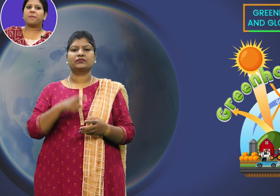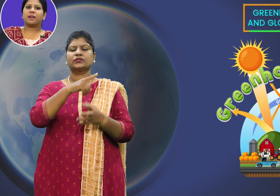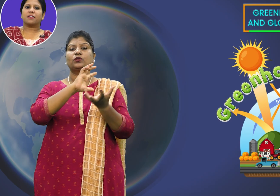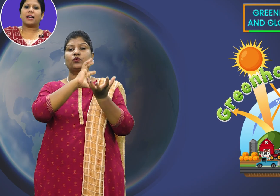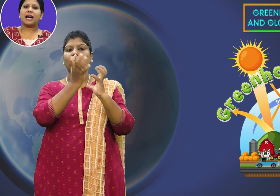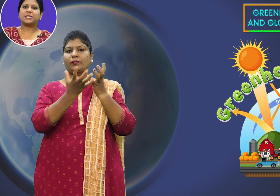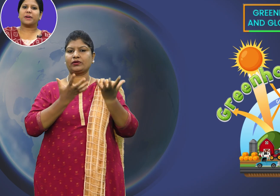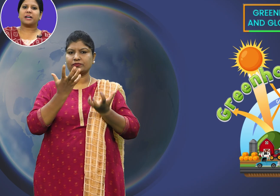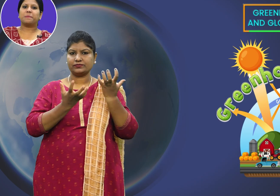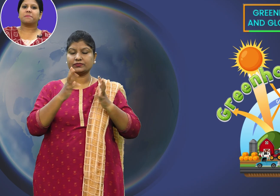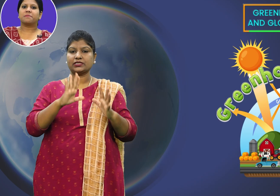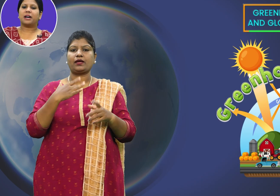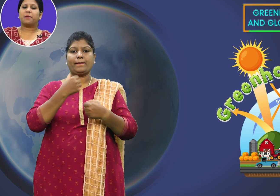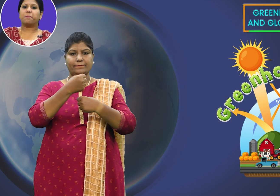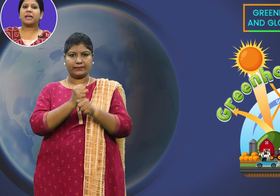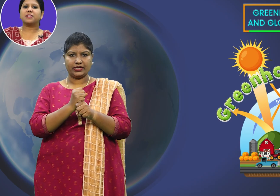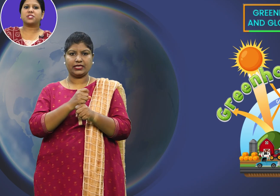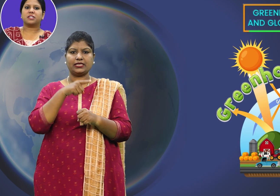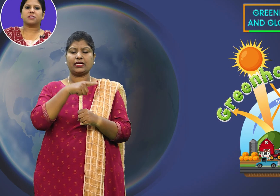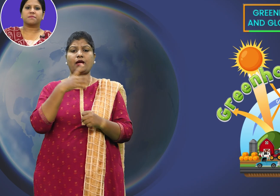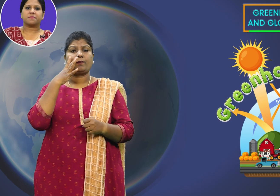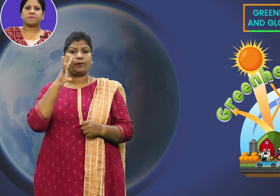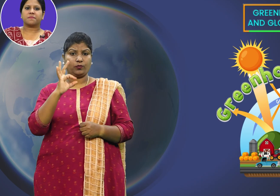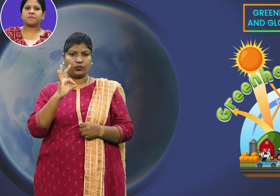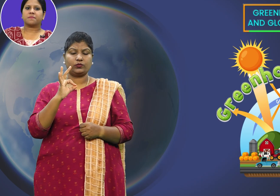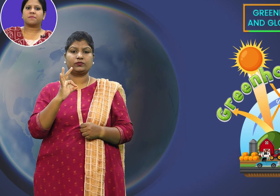Global warming has become a major